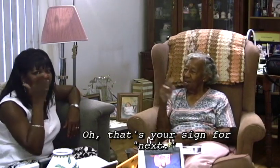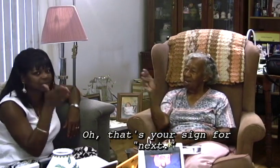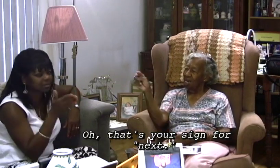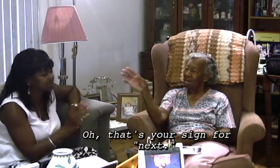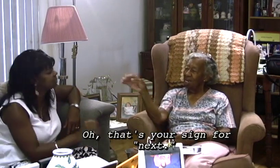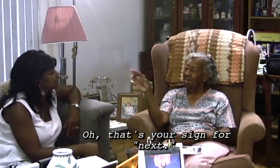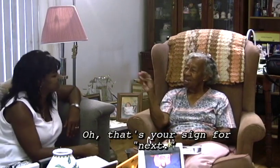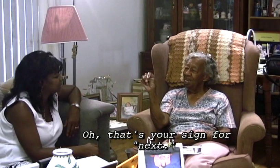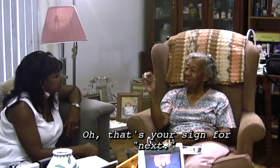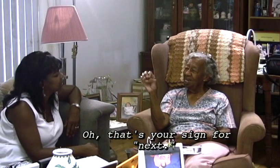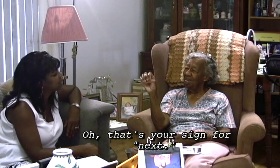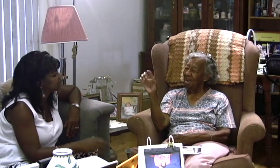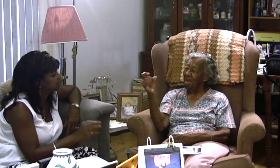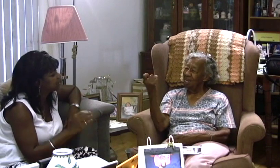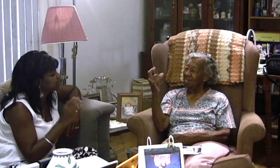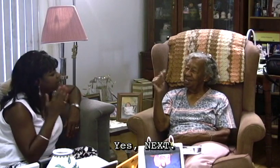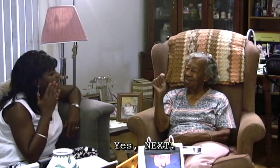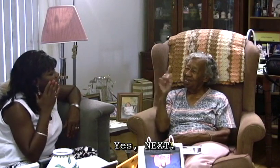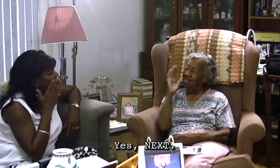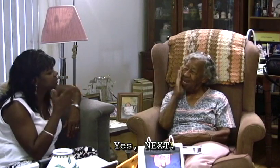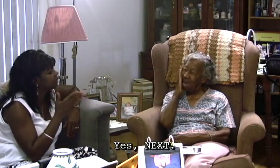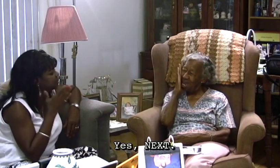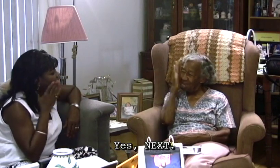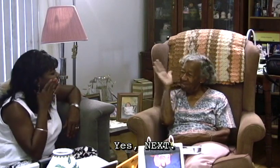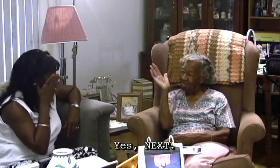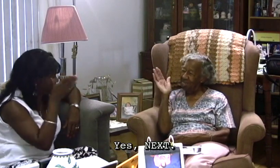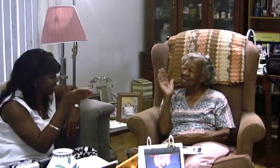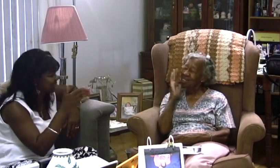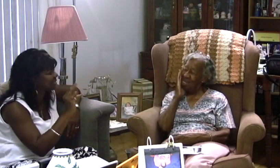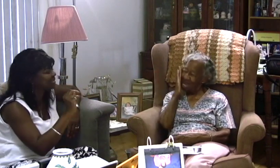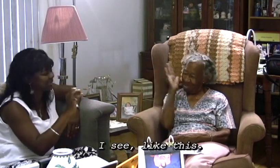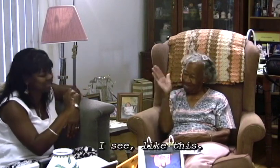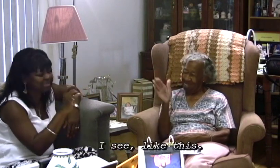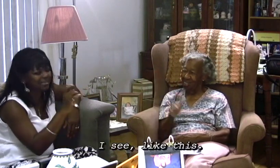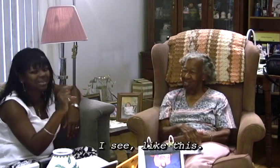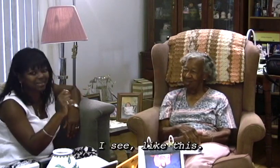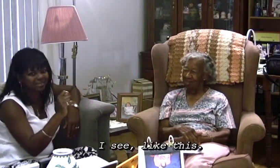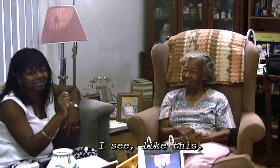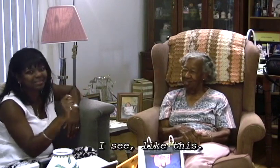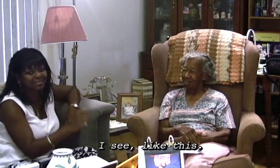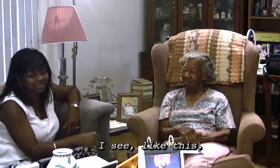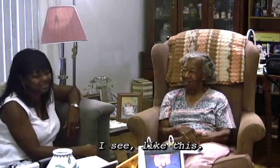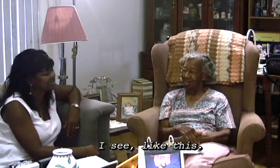Oh, that's your sign for next. Yes, next. I see, like this. We do it like that.